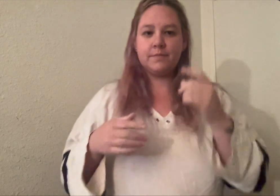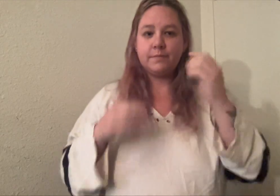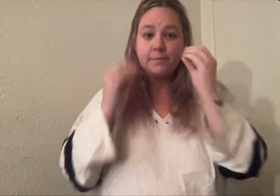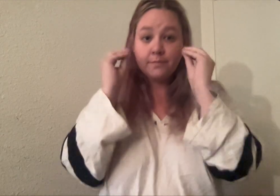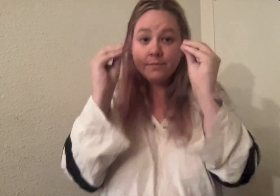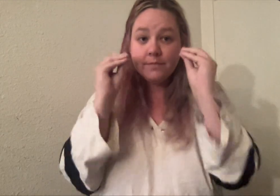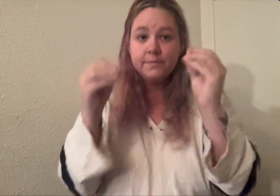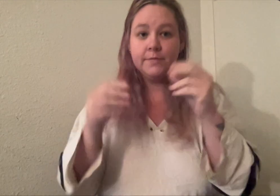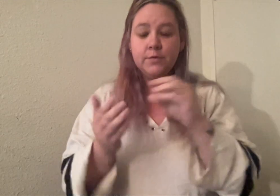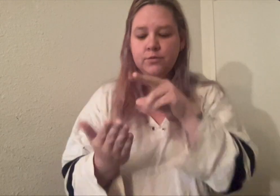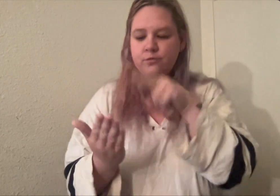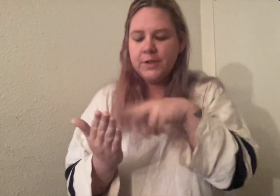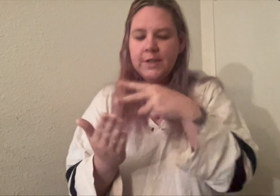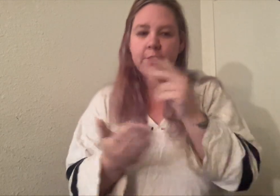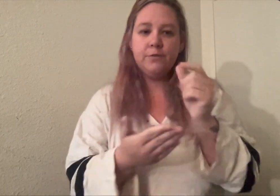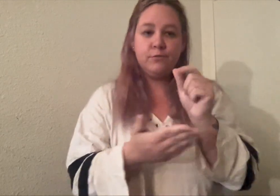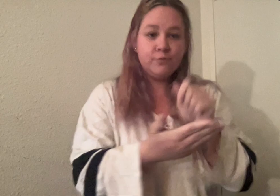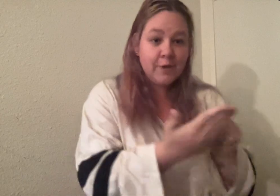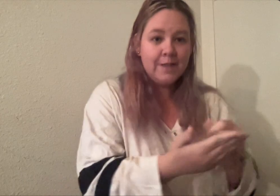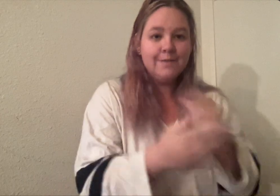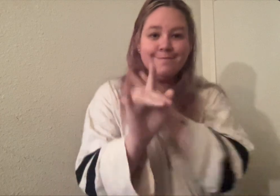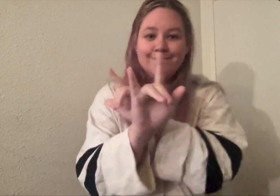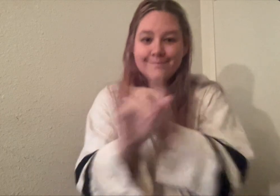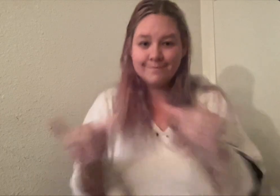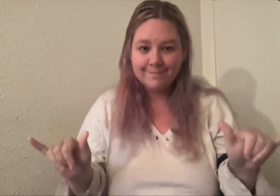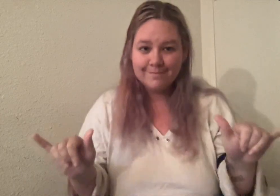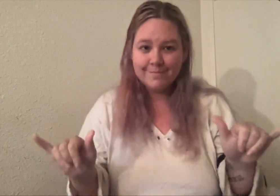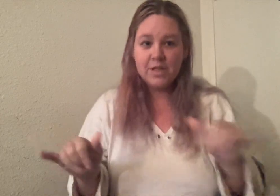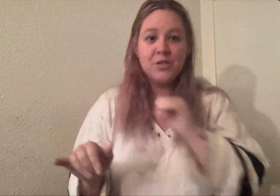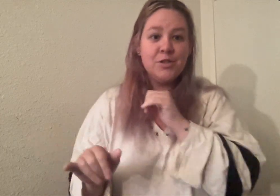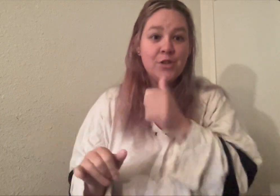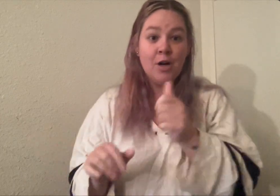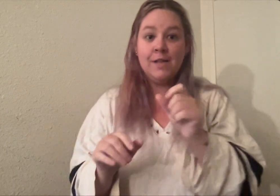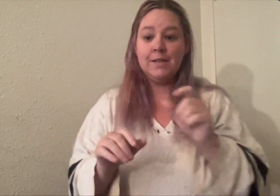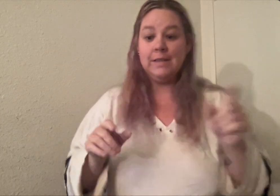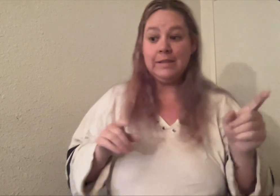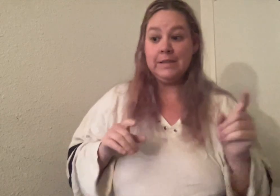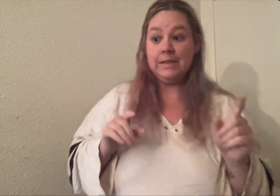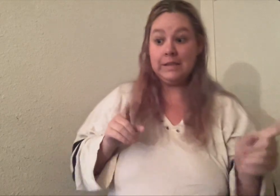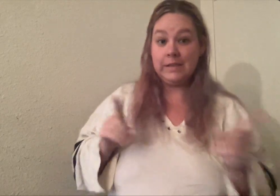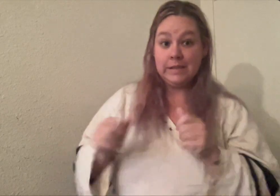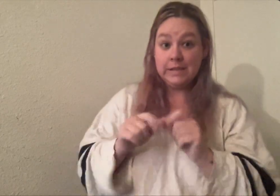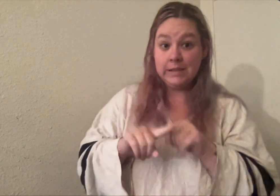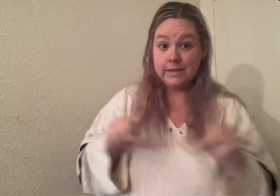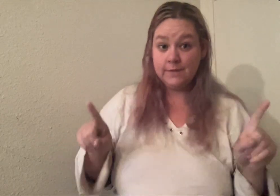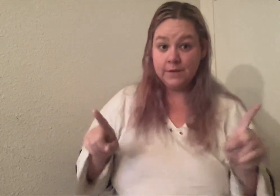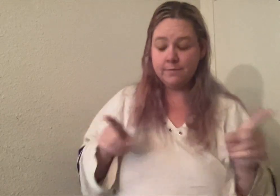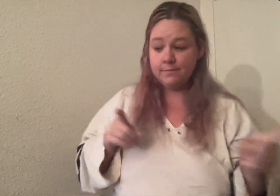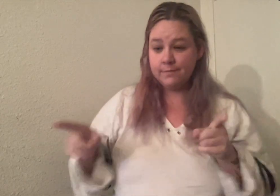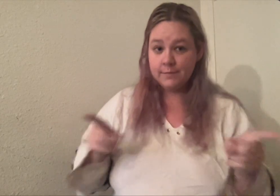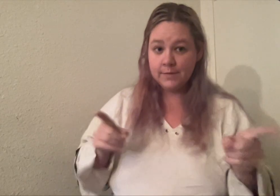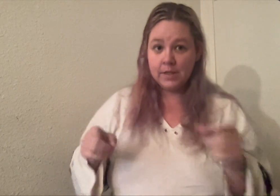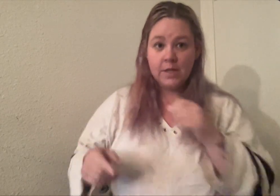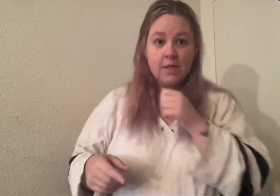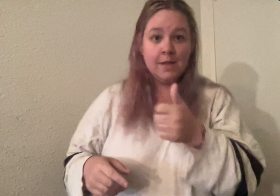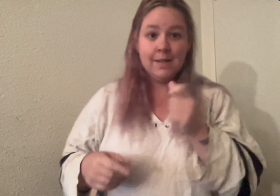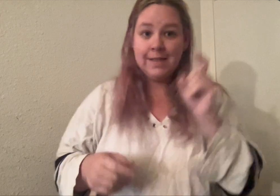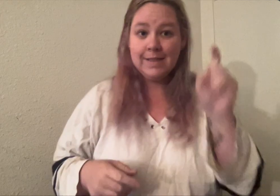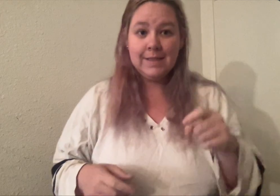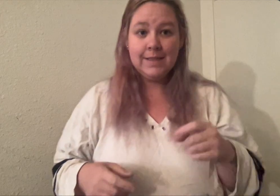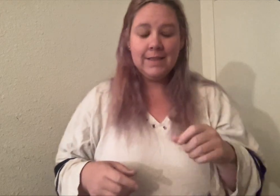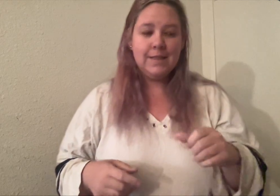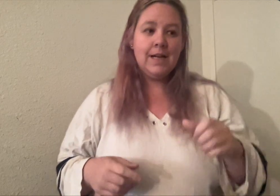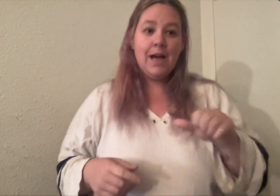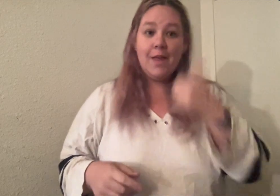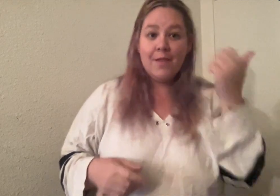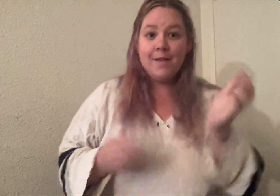That is, skills do not need to be taught separately from the curriculum, nor do we need a separate classroom, so we don't need